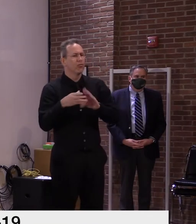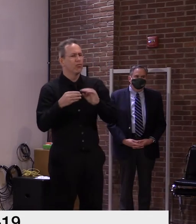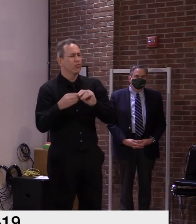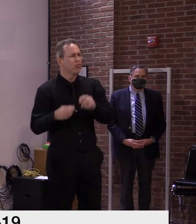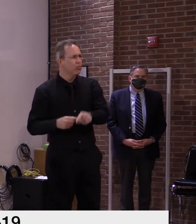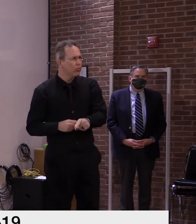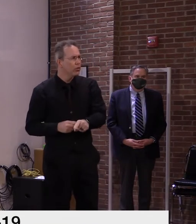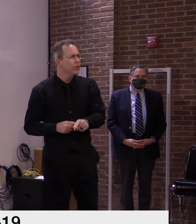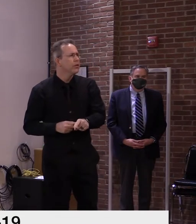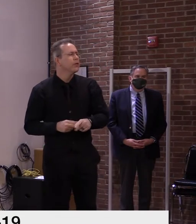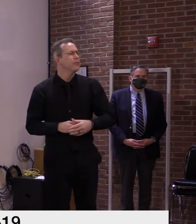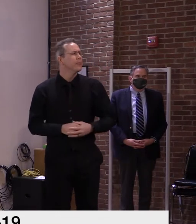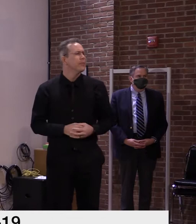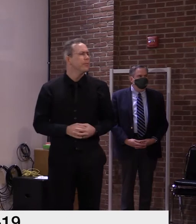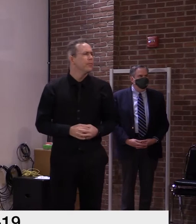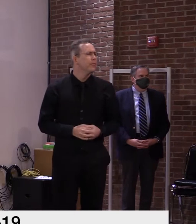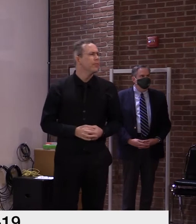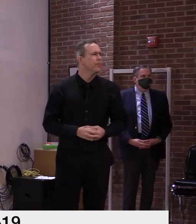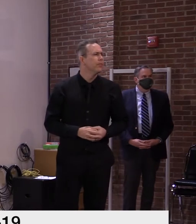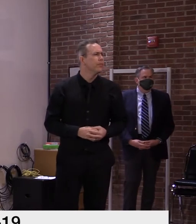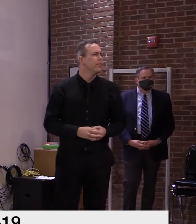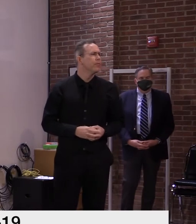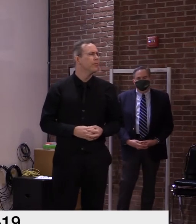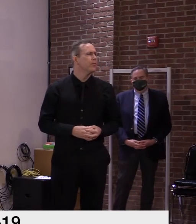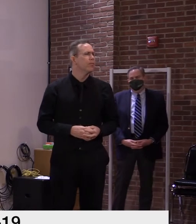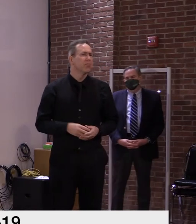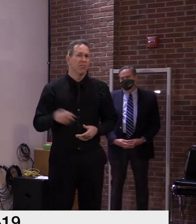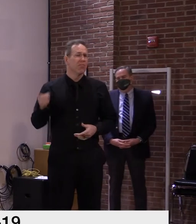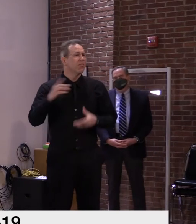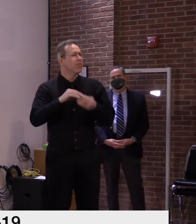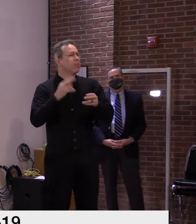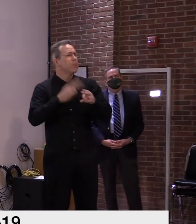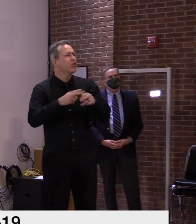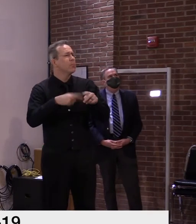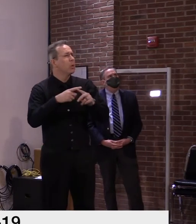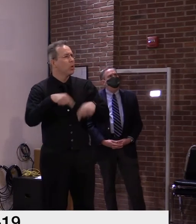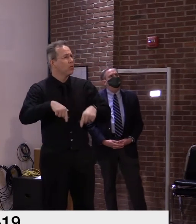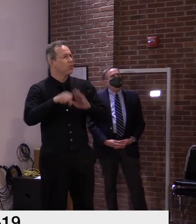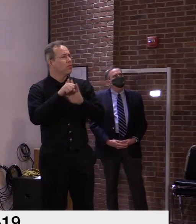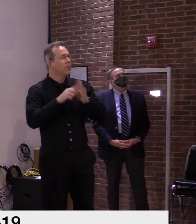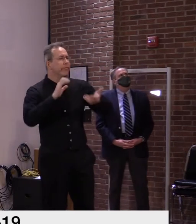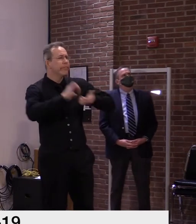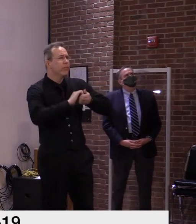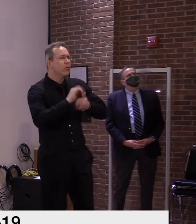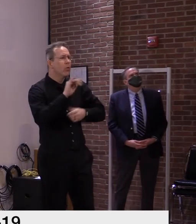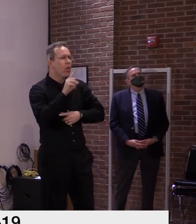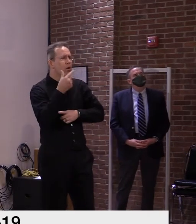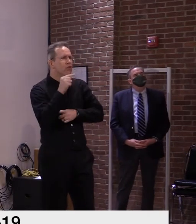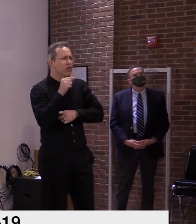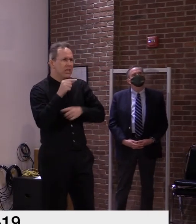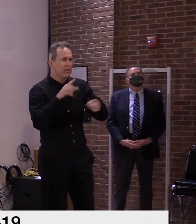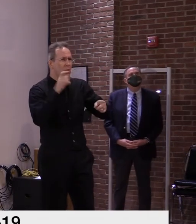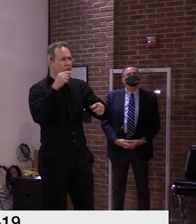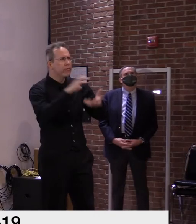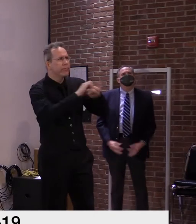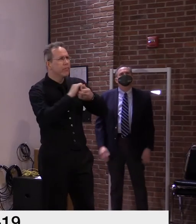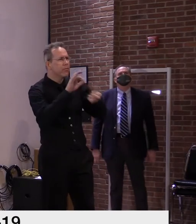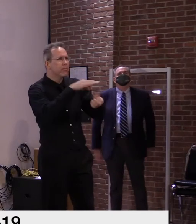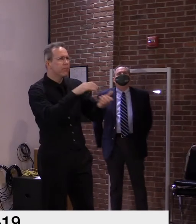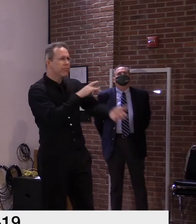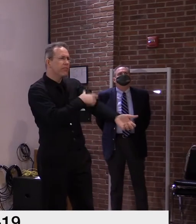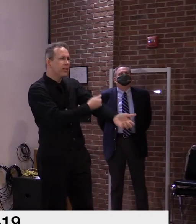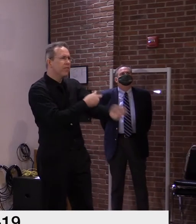businesses to provide vaccine shots. Wondering how much the state of Vermont is